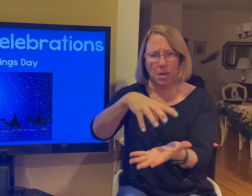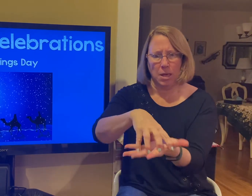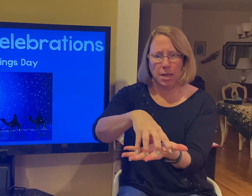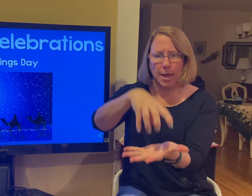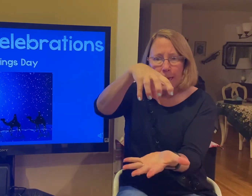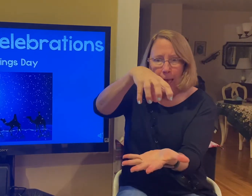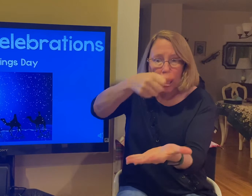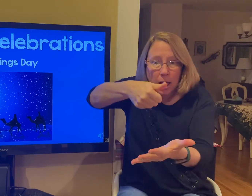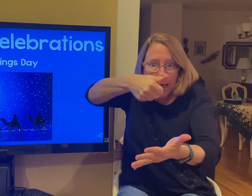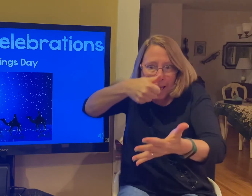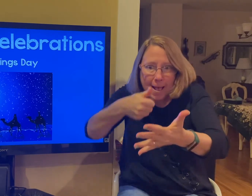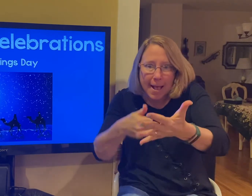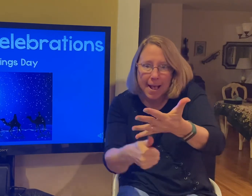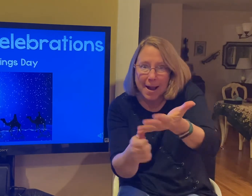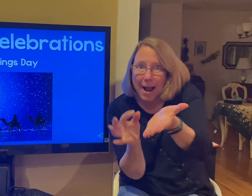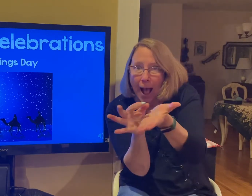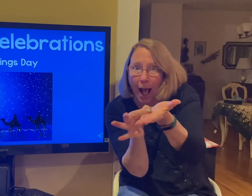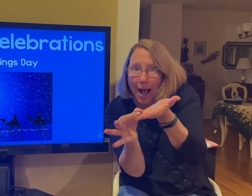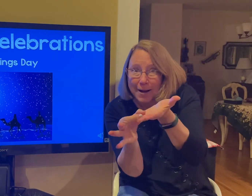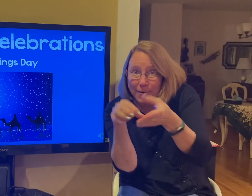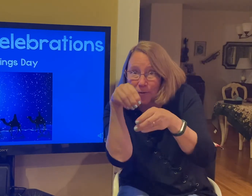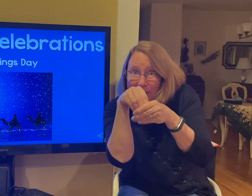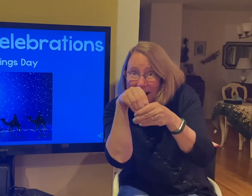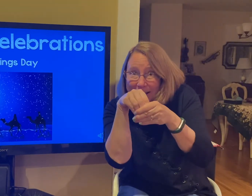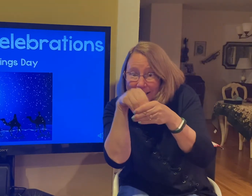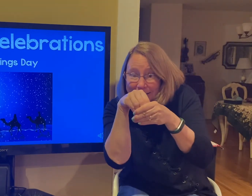coin, jewel, or little toy inside it.